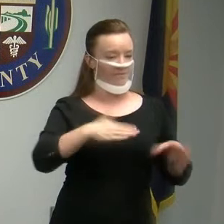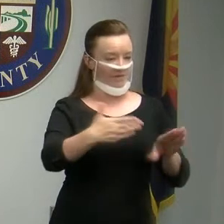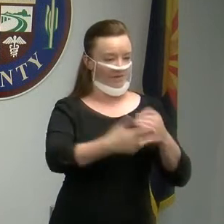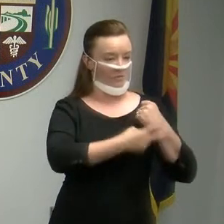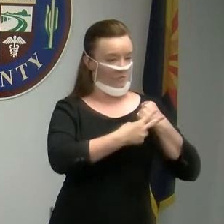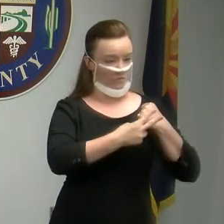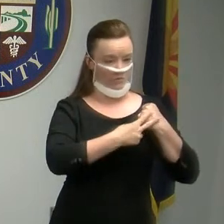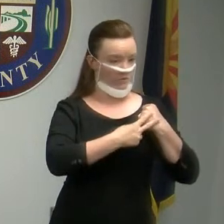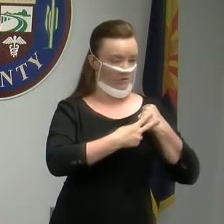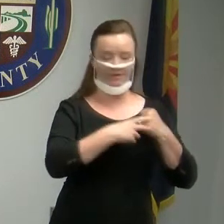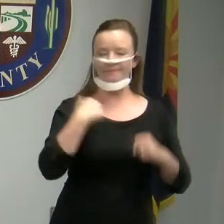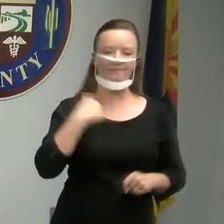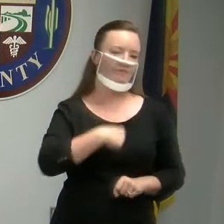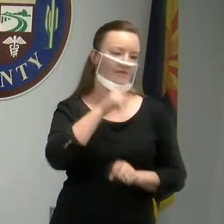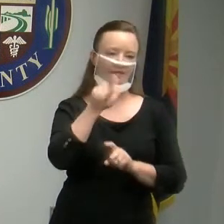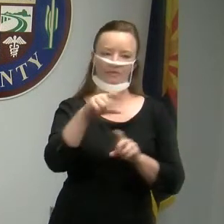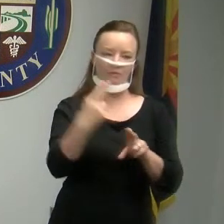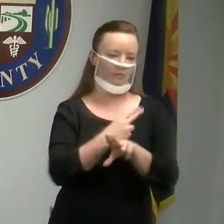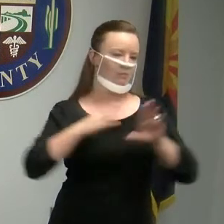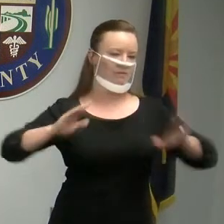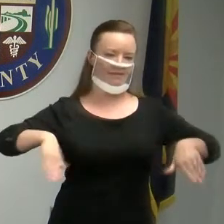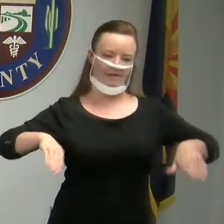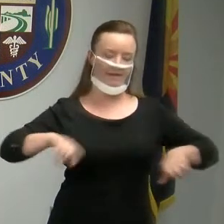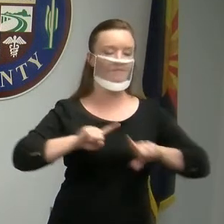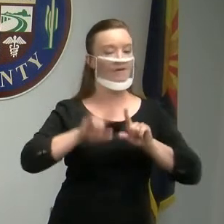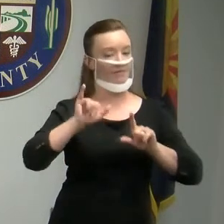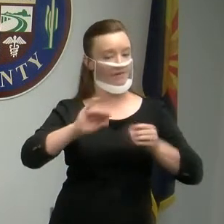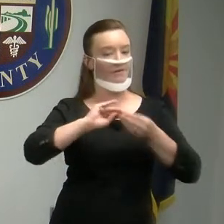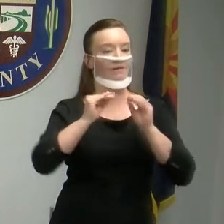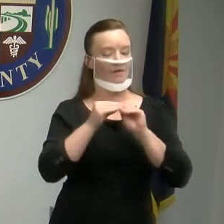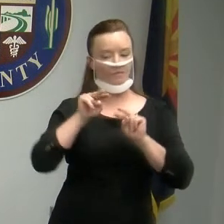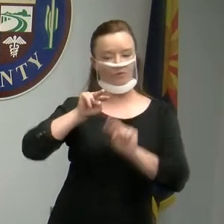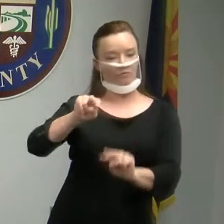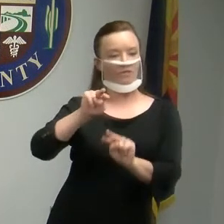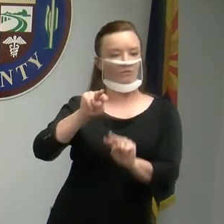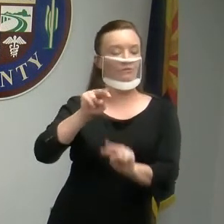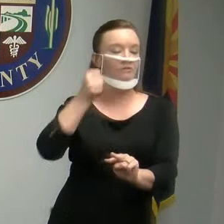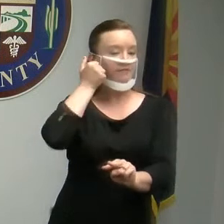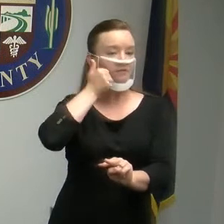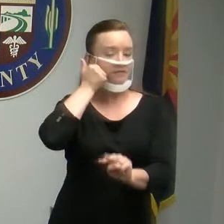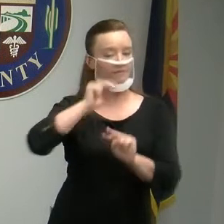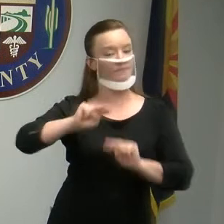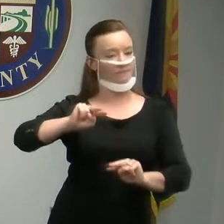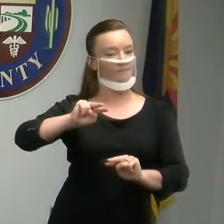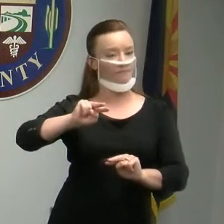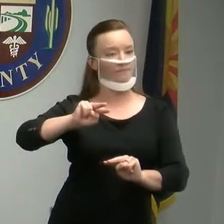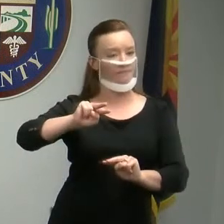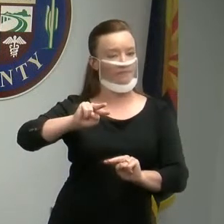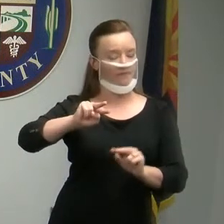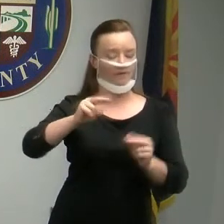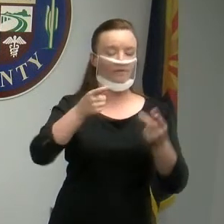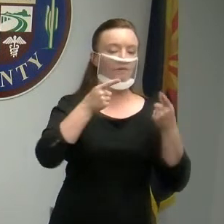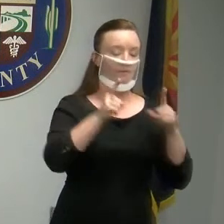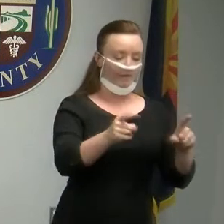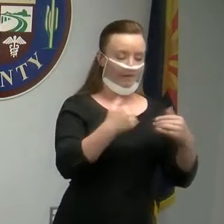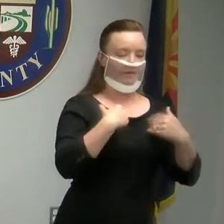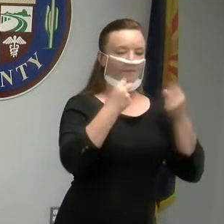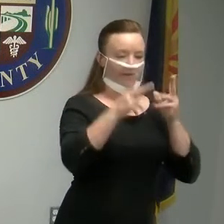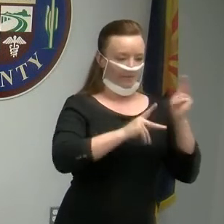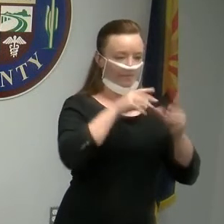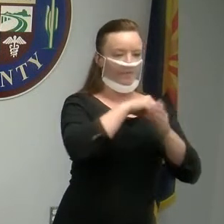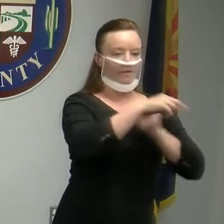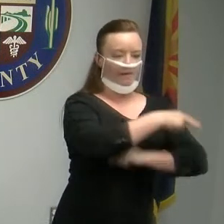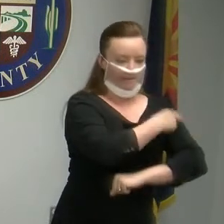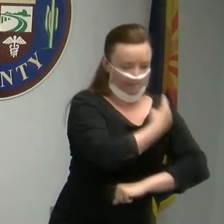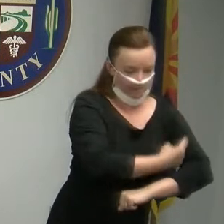But that's something we're watching that number every single day. And very important to watch during this time whenever we have a lot of hospitalizations. Obviously,